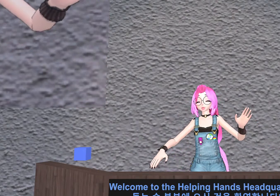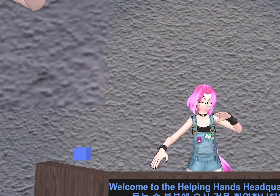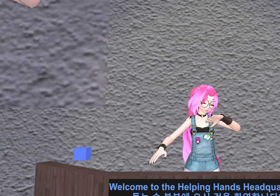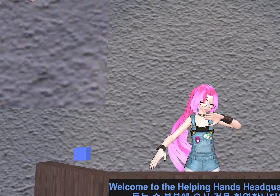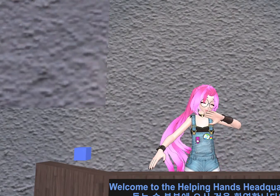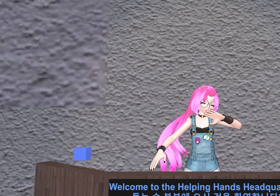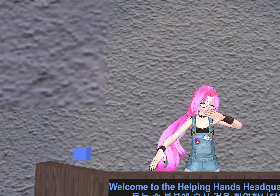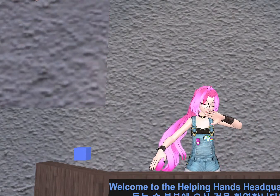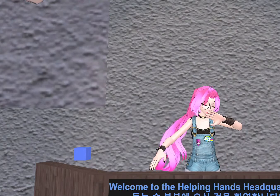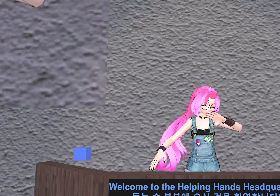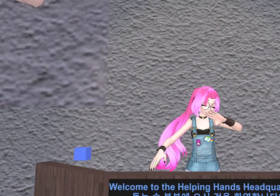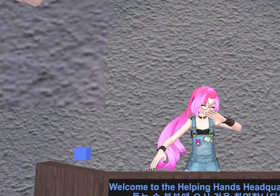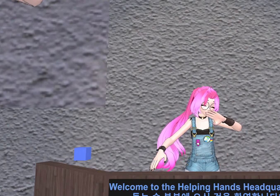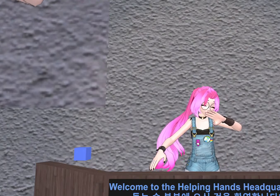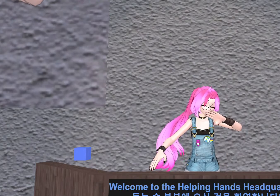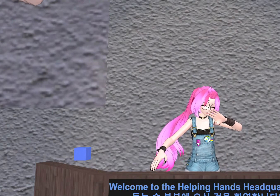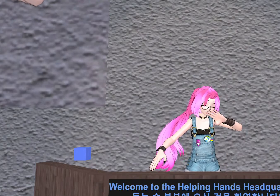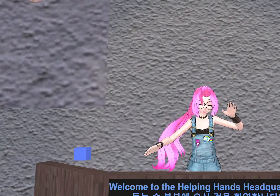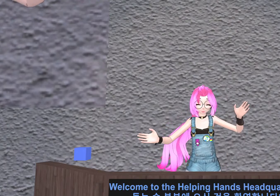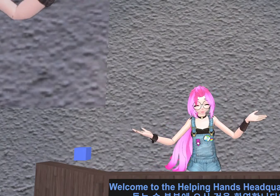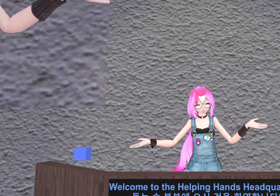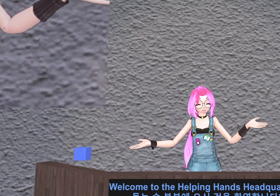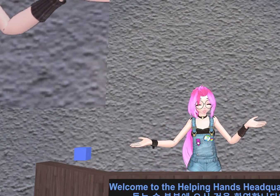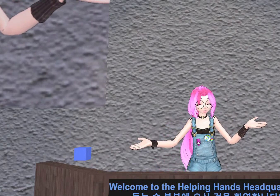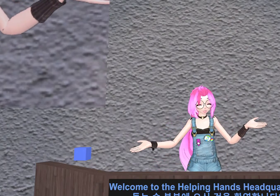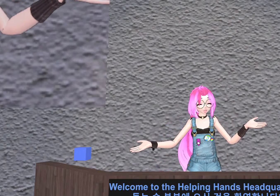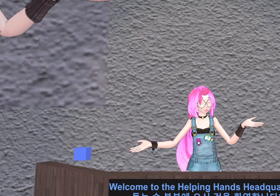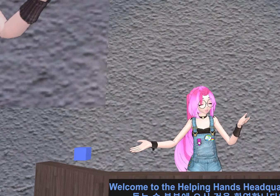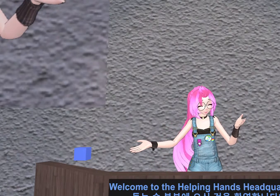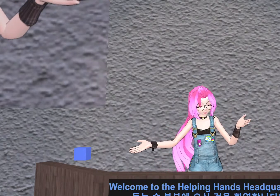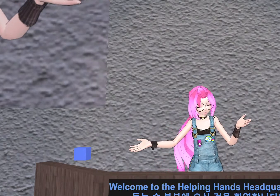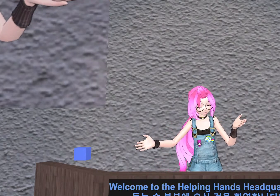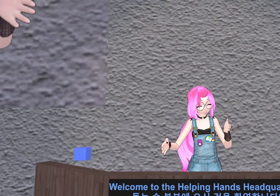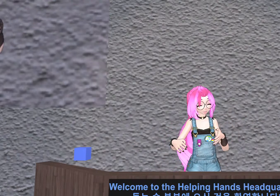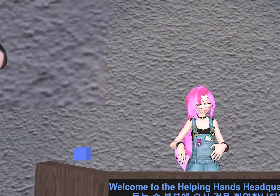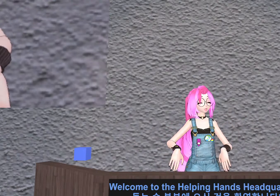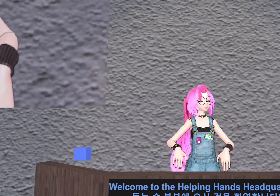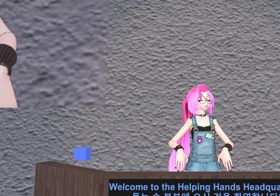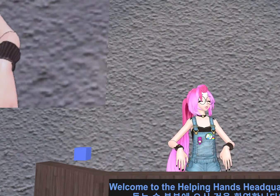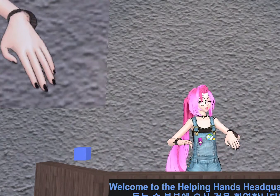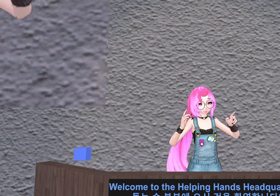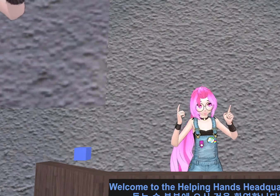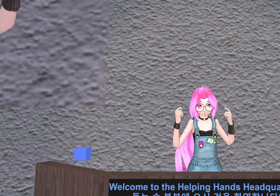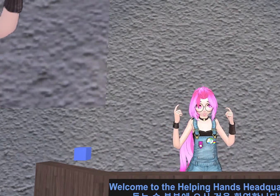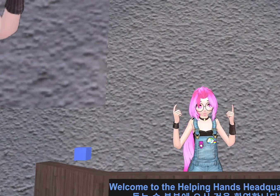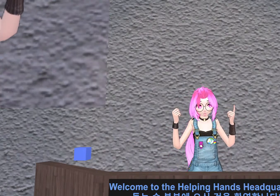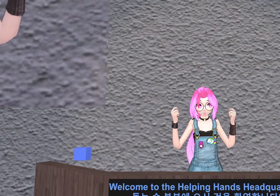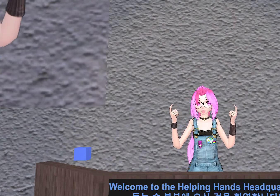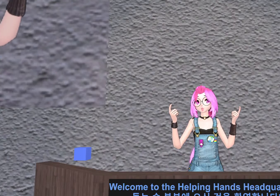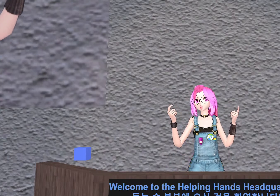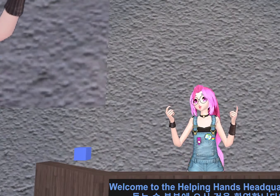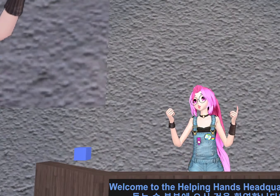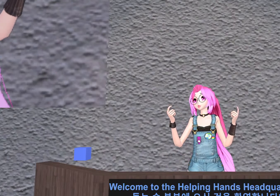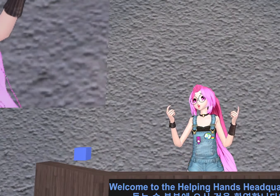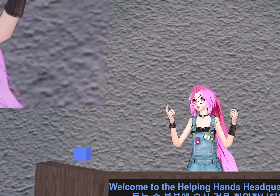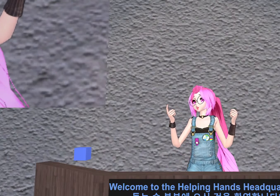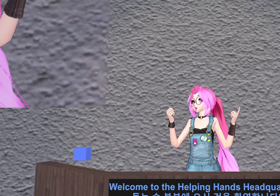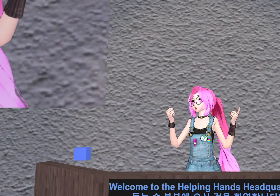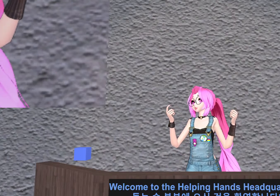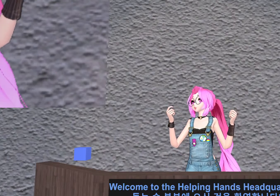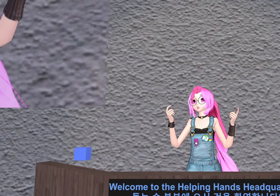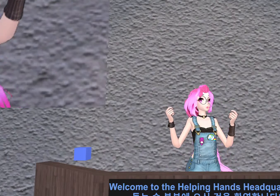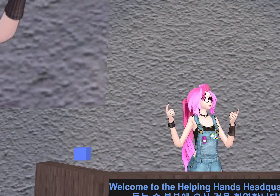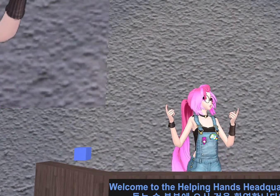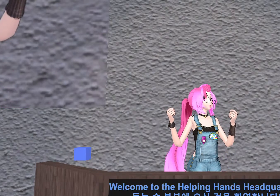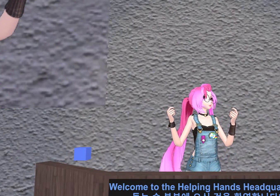go. All right. With that out of the way, learn some new grammar stuff. Is there any other things you guys want me